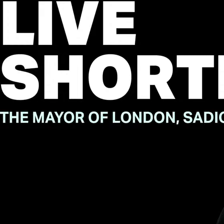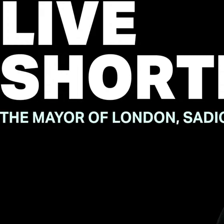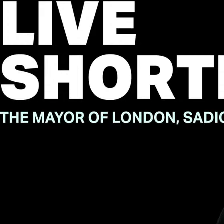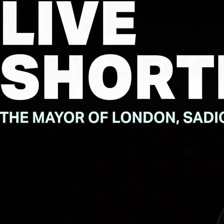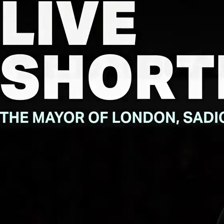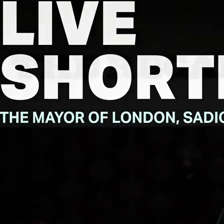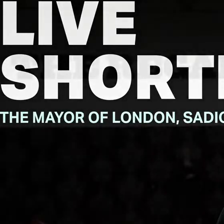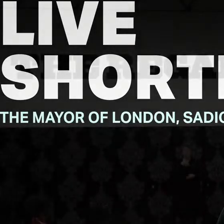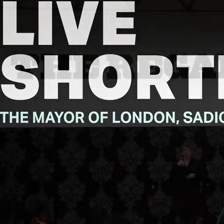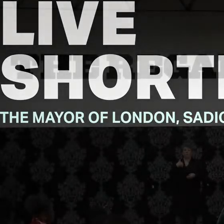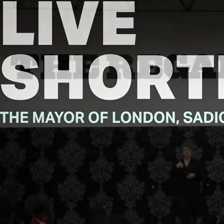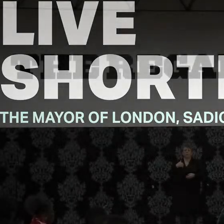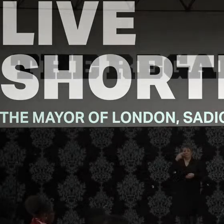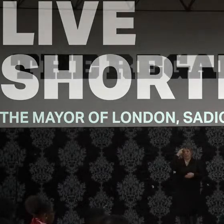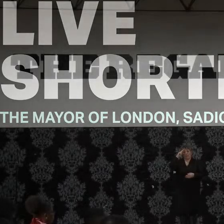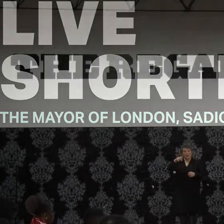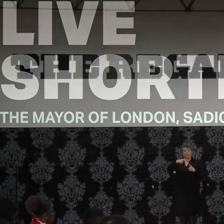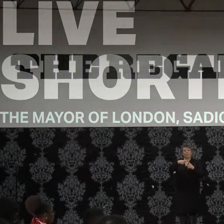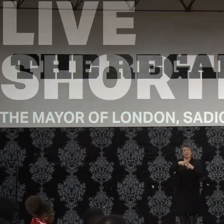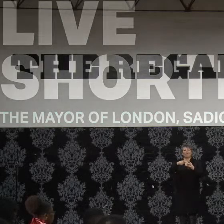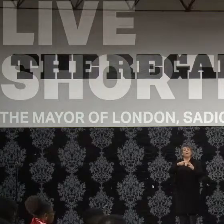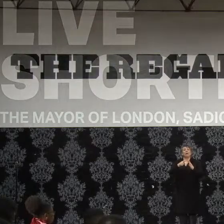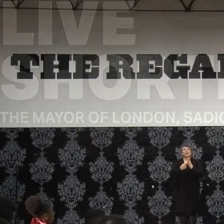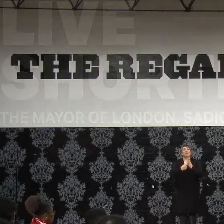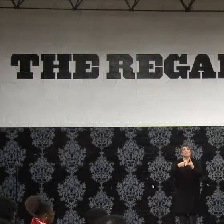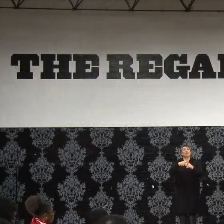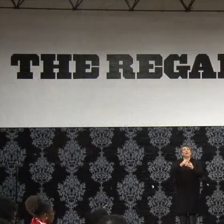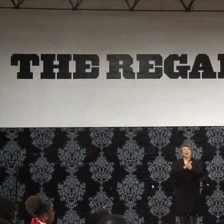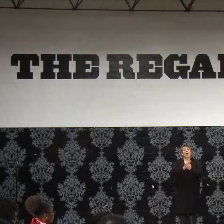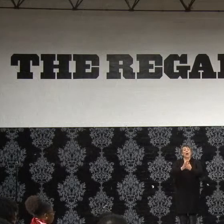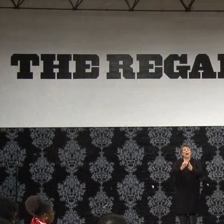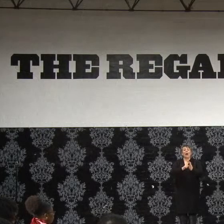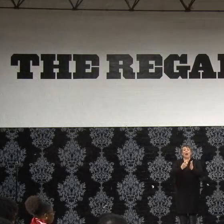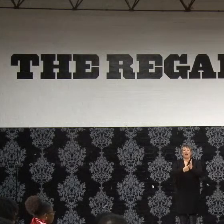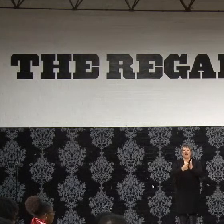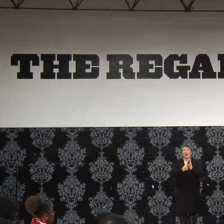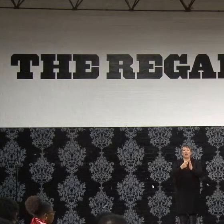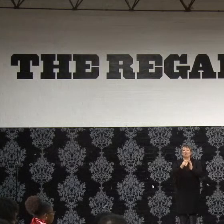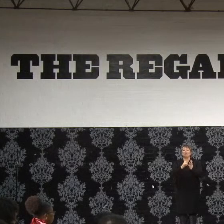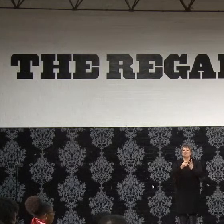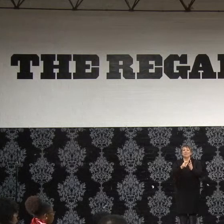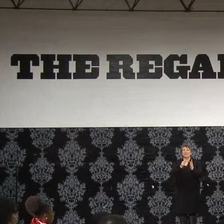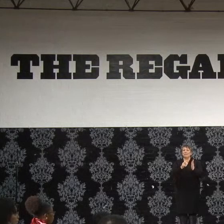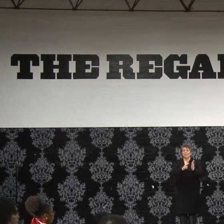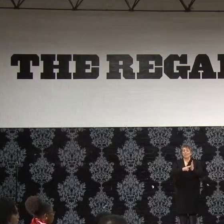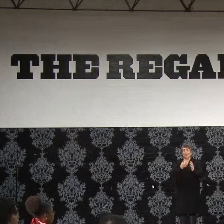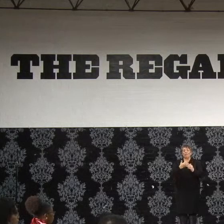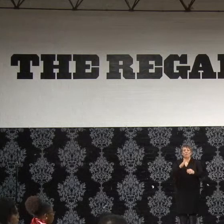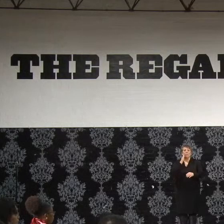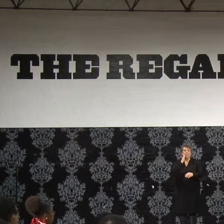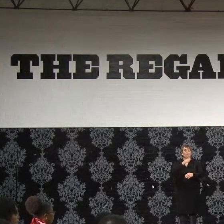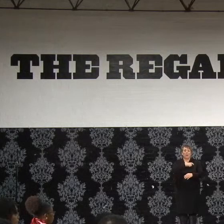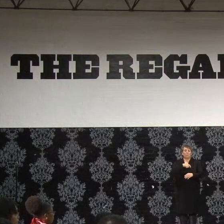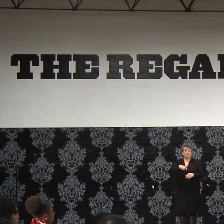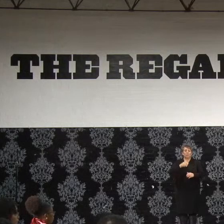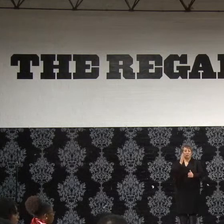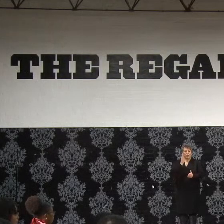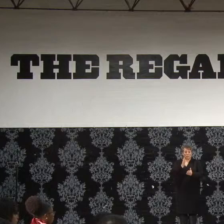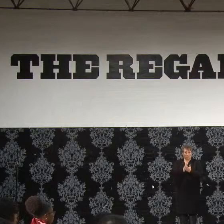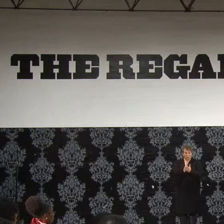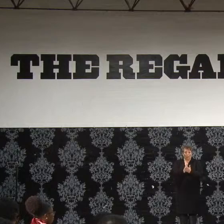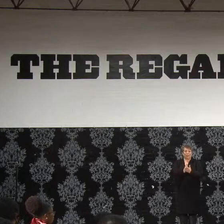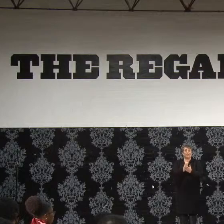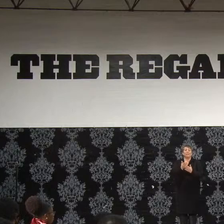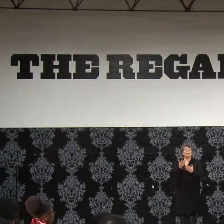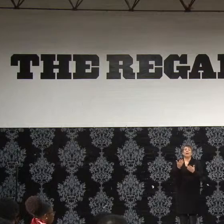Good morning, everybody. I'm Kirk Harrison. I'm the CEO of Black Prince Trust, and on behalf of all of the people at the Trust, the Violence Reduction Unit and the Mayor's Office,